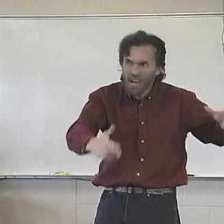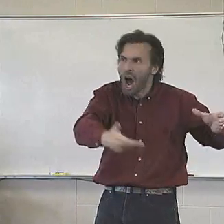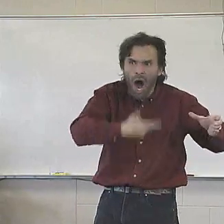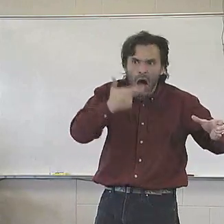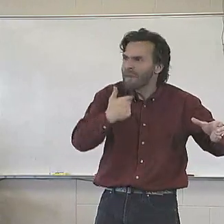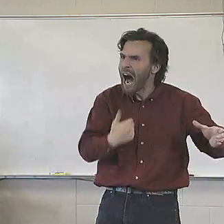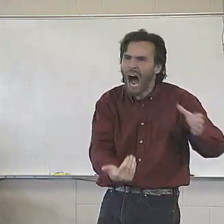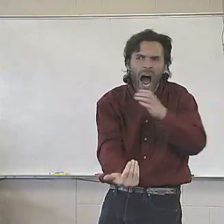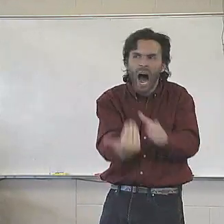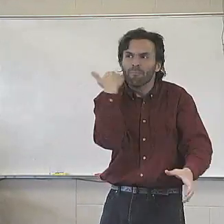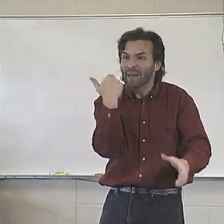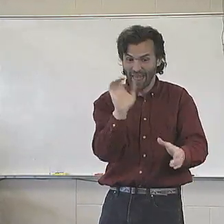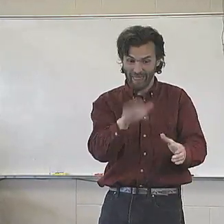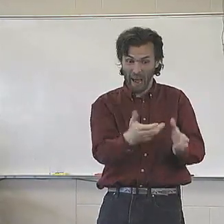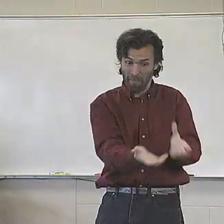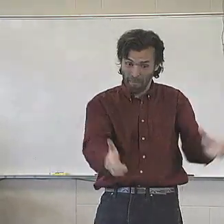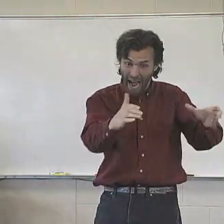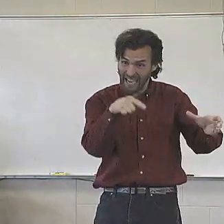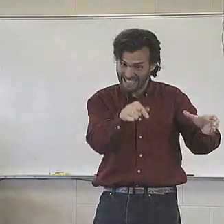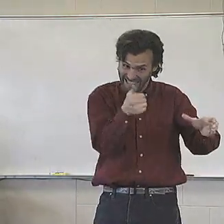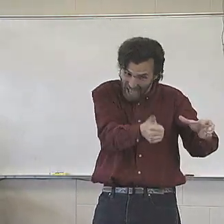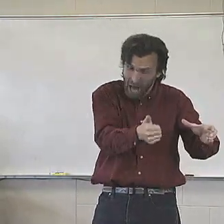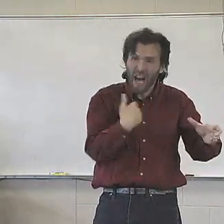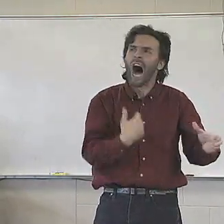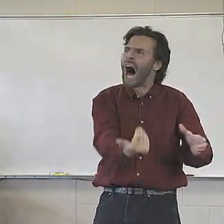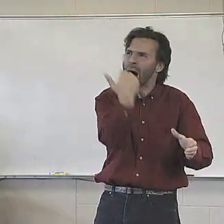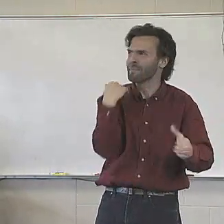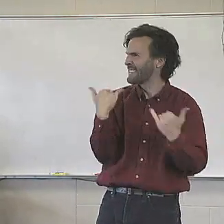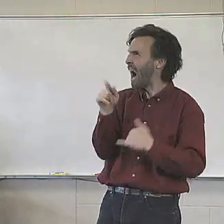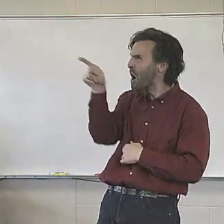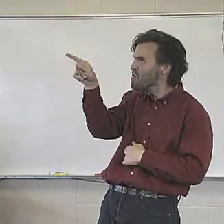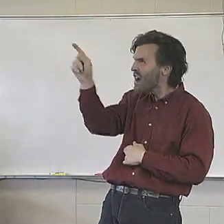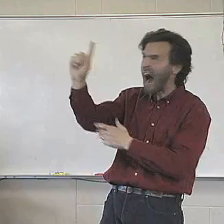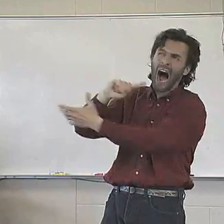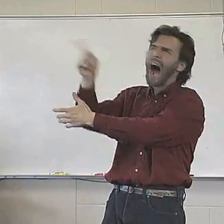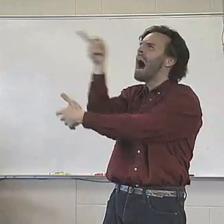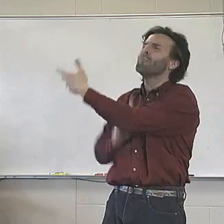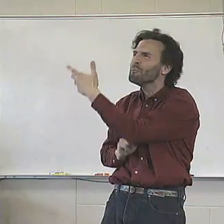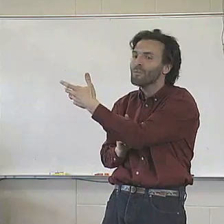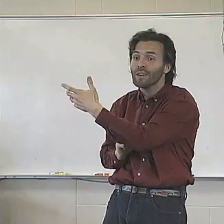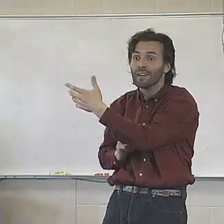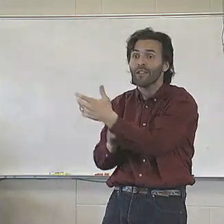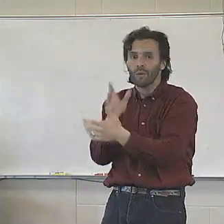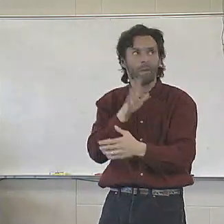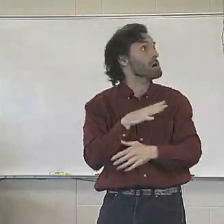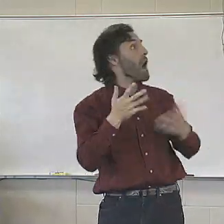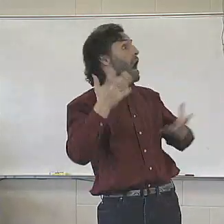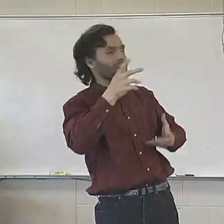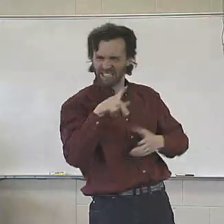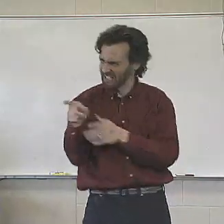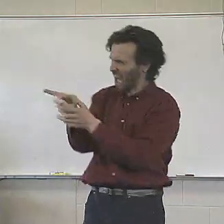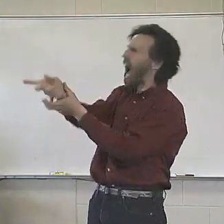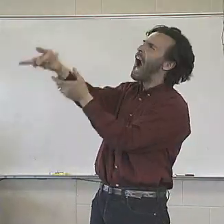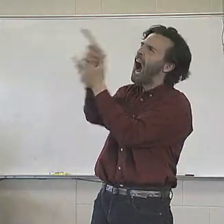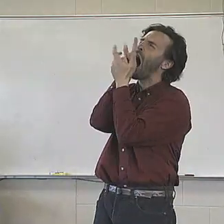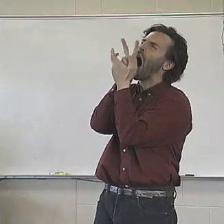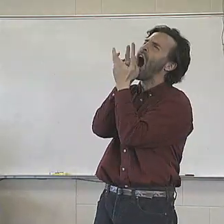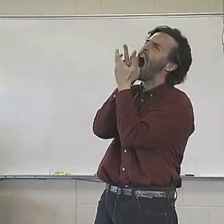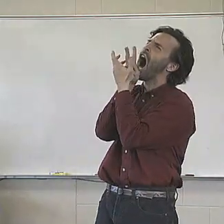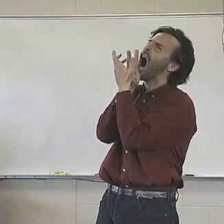and the pot, and now I'm gonna eat you. If you're a little kid, you would have been squealing by now,